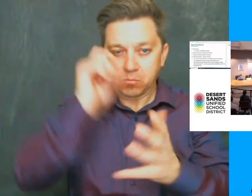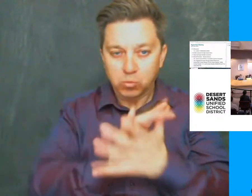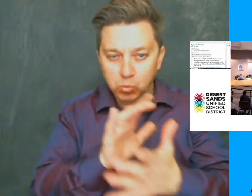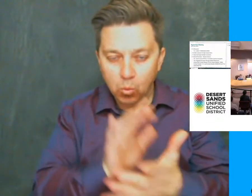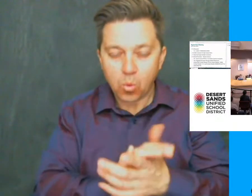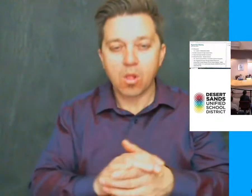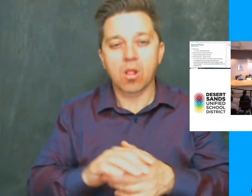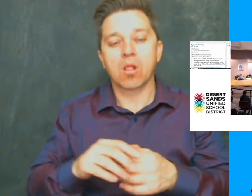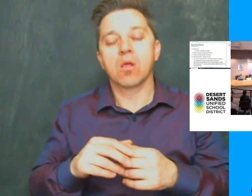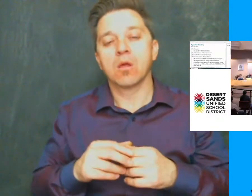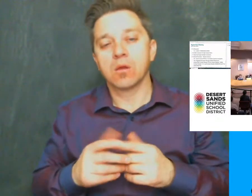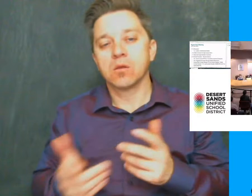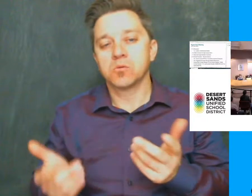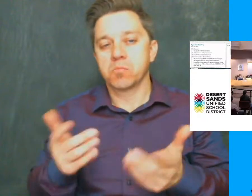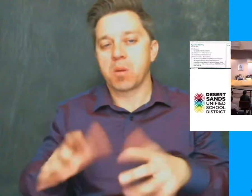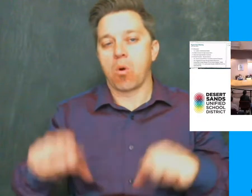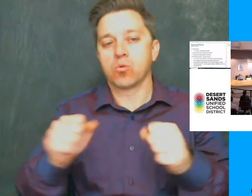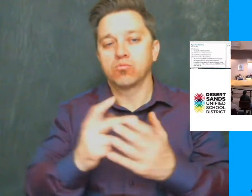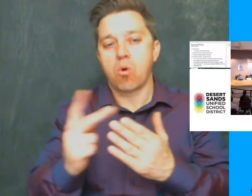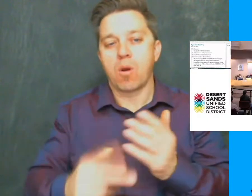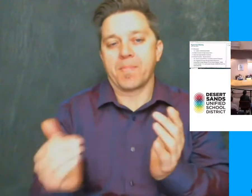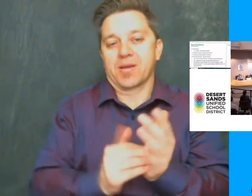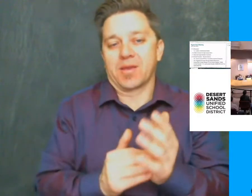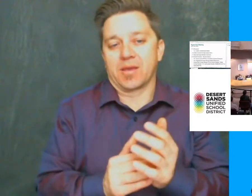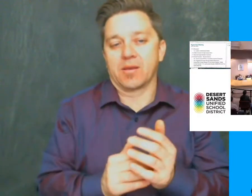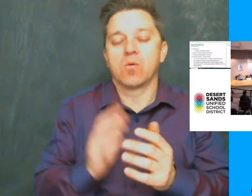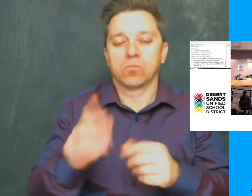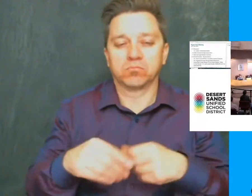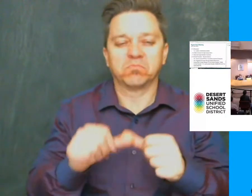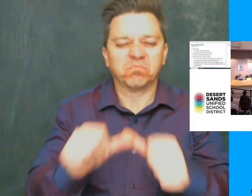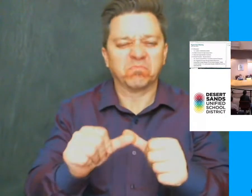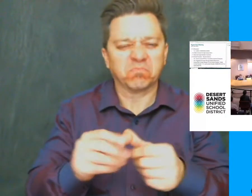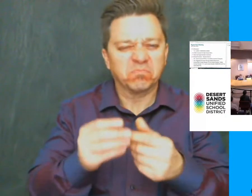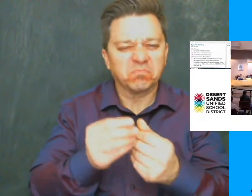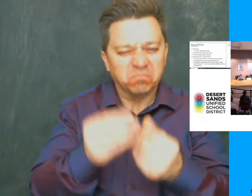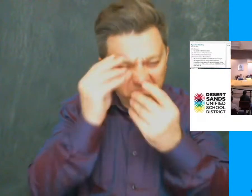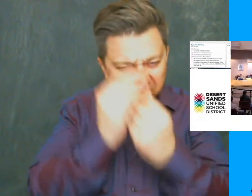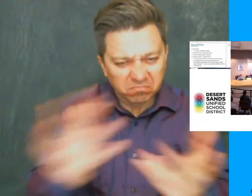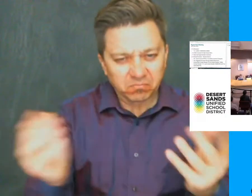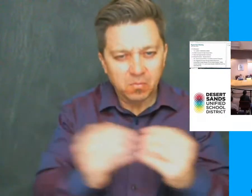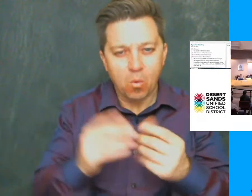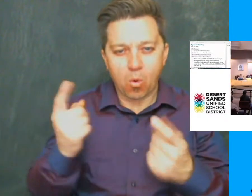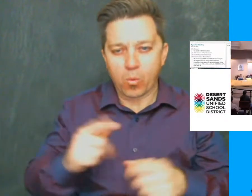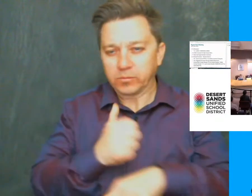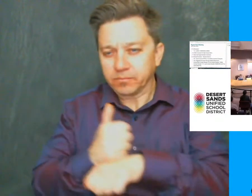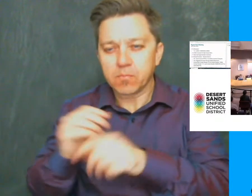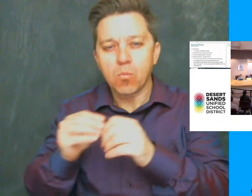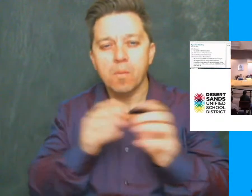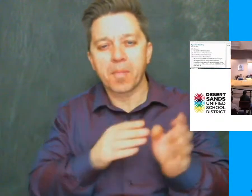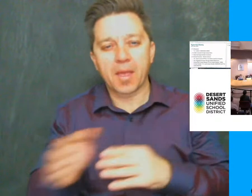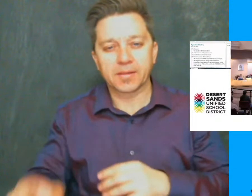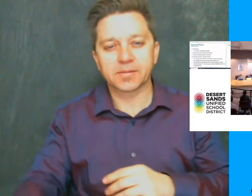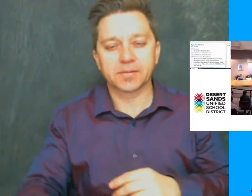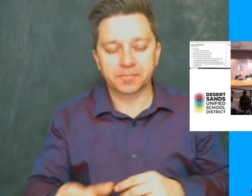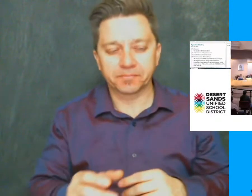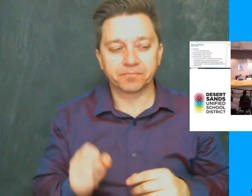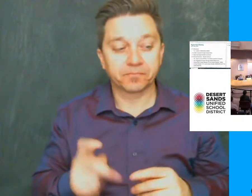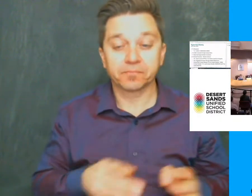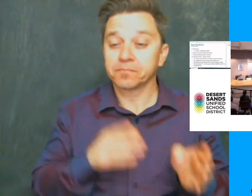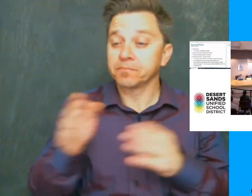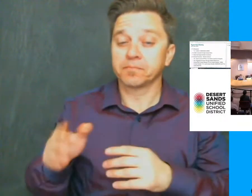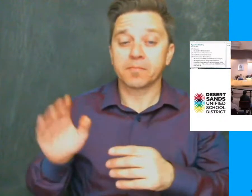hosting programs again as well. And we'll continue to provide updates as more plans get in place. Dr. Keno, Business Services, any